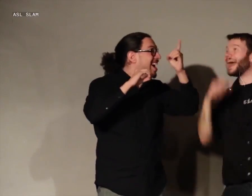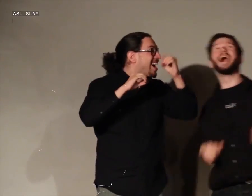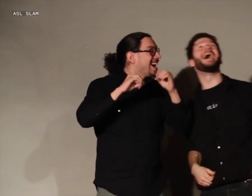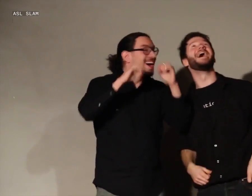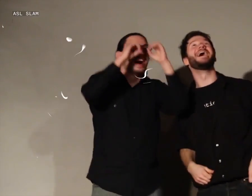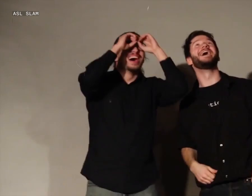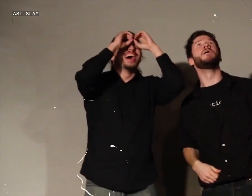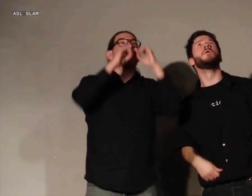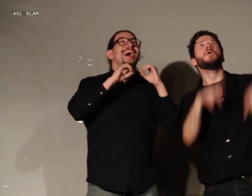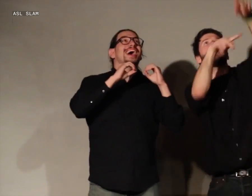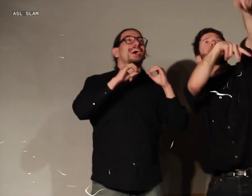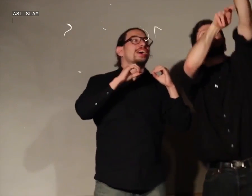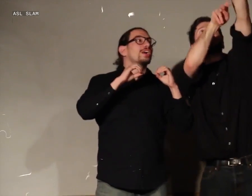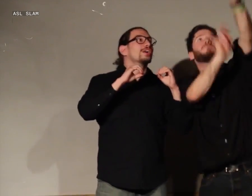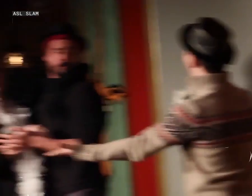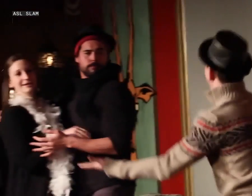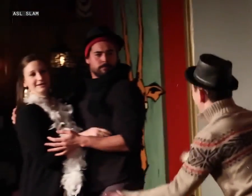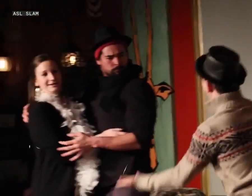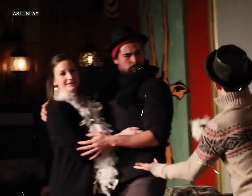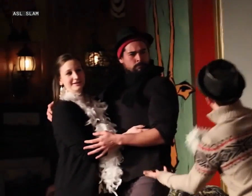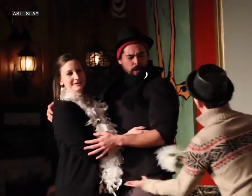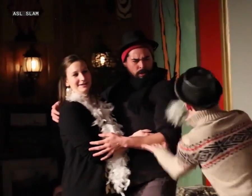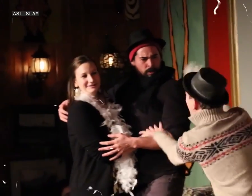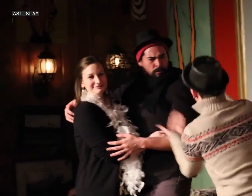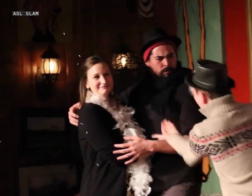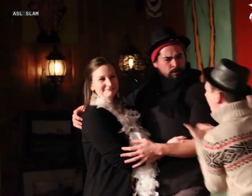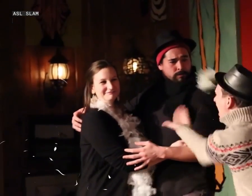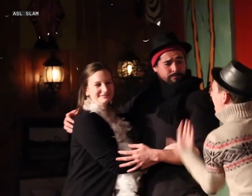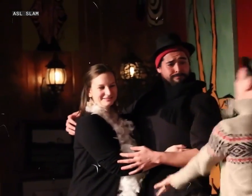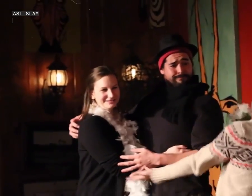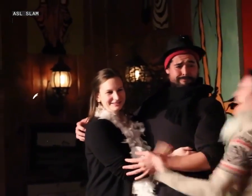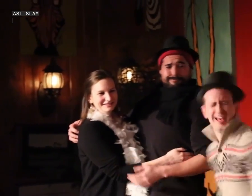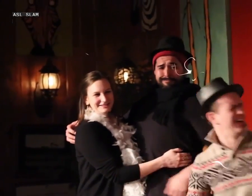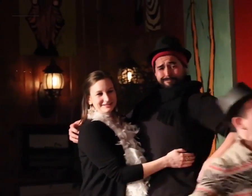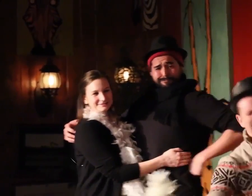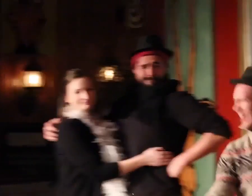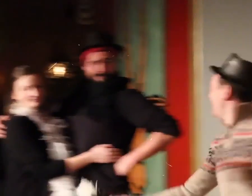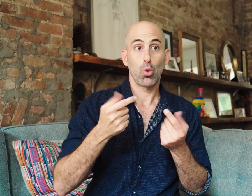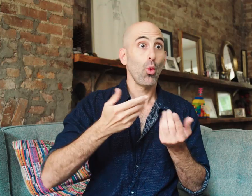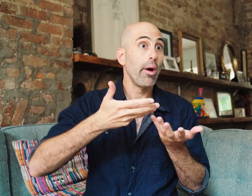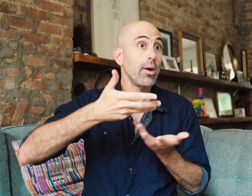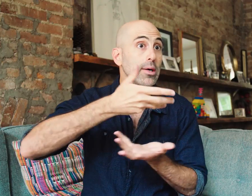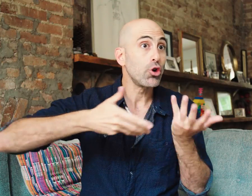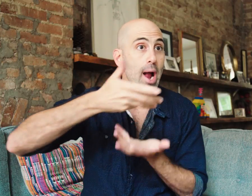ASL Slam, I feel, really provides something for the deaf community to be able to socialize and interact, to be able